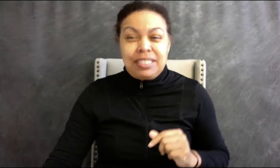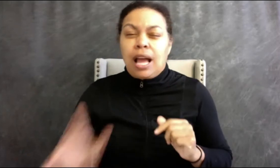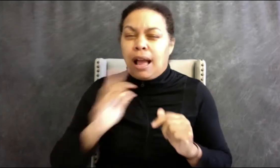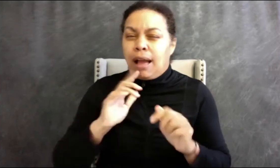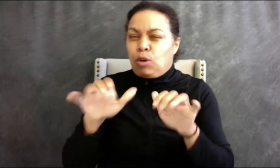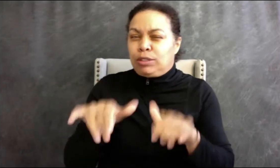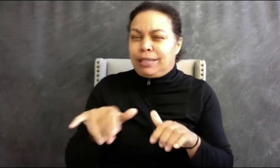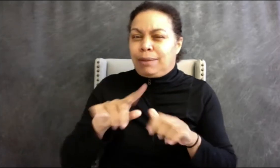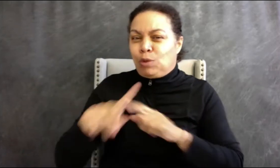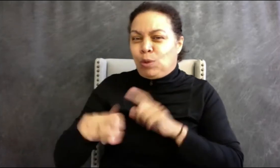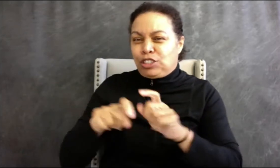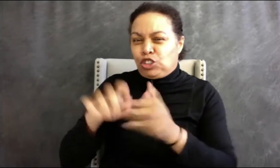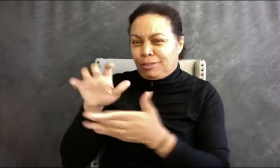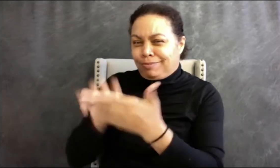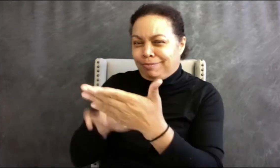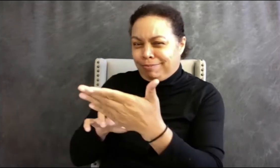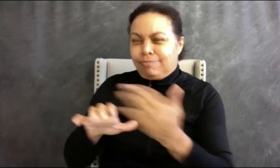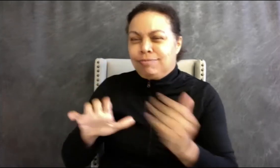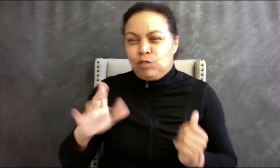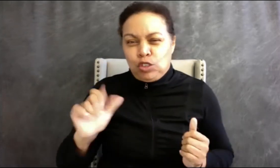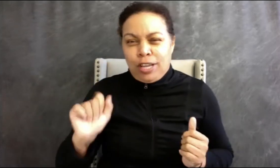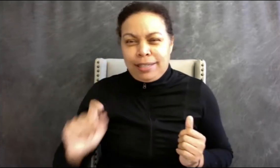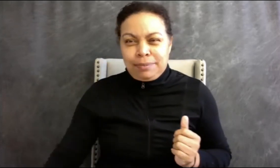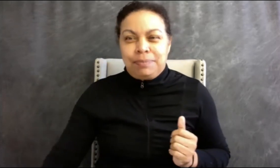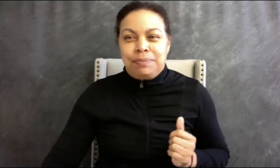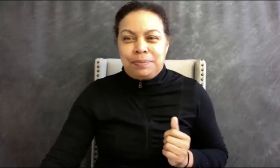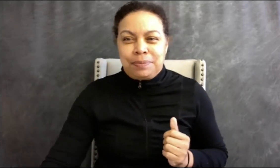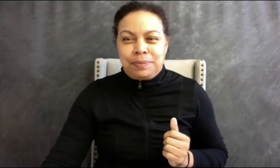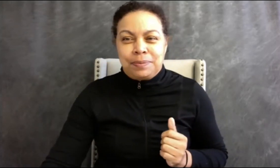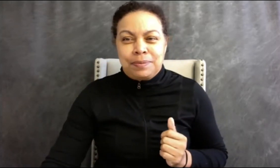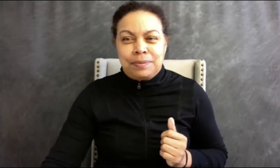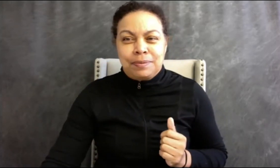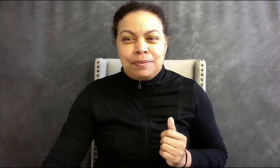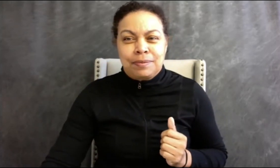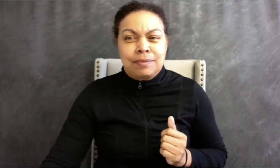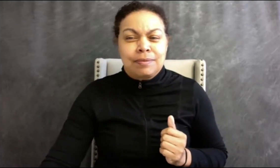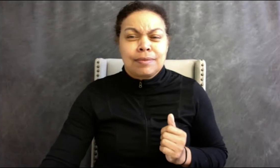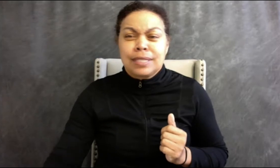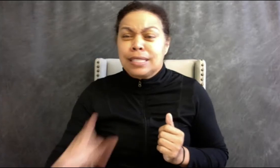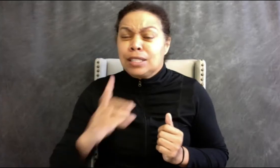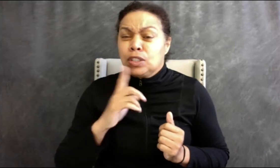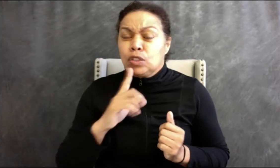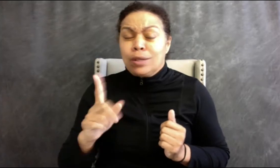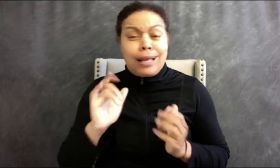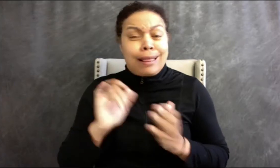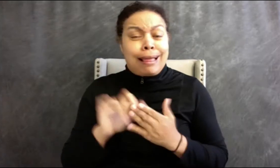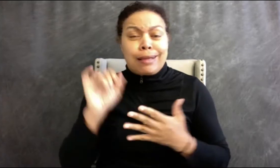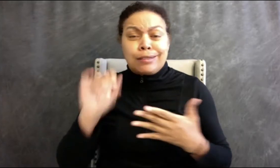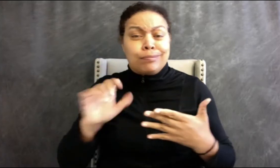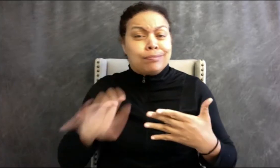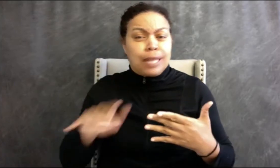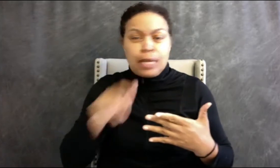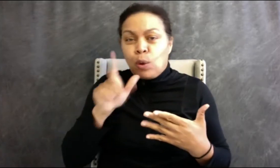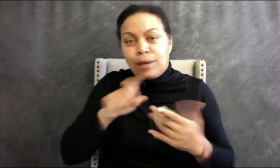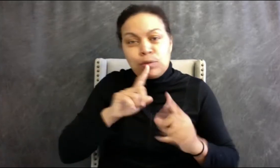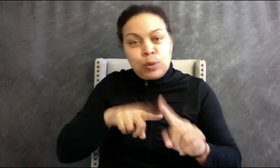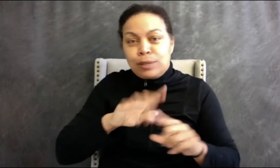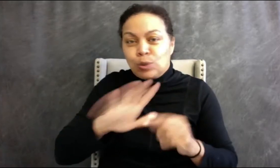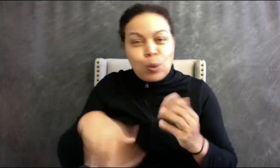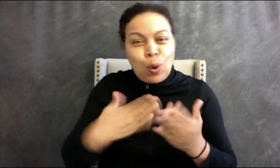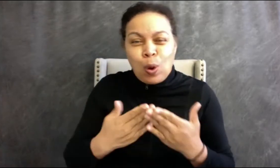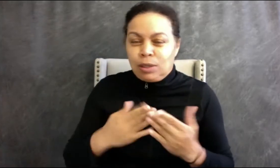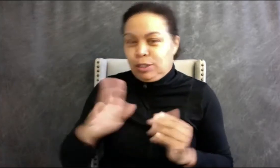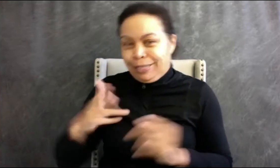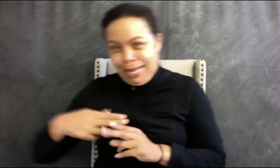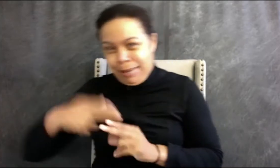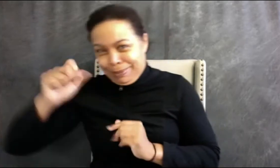and these are, of course, guidelines. You can check in with whatever you want as long as you include just your name.